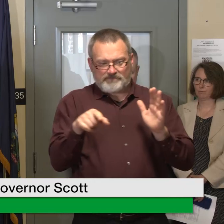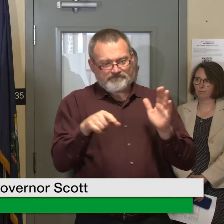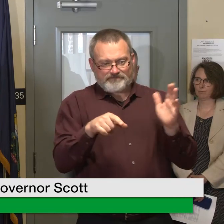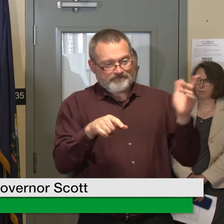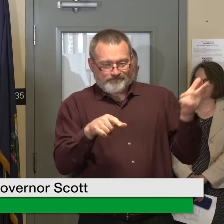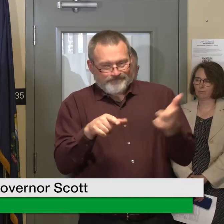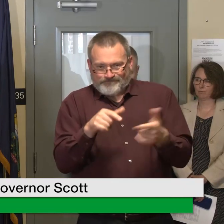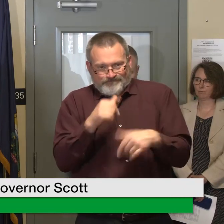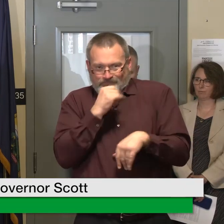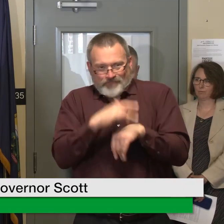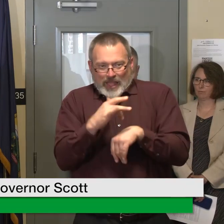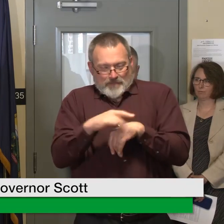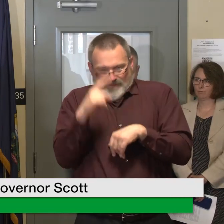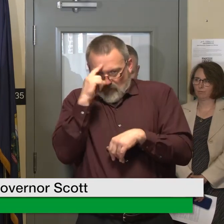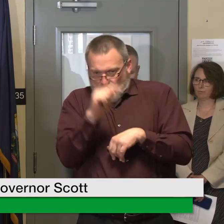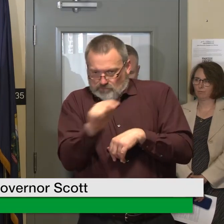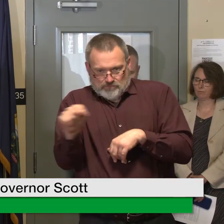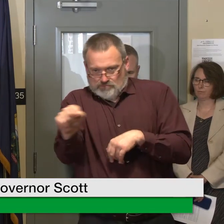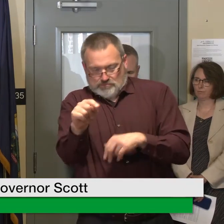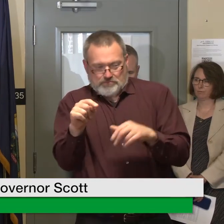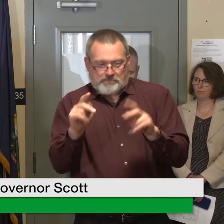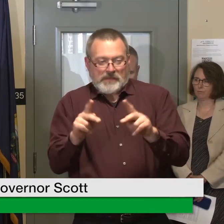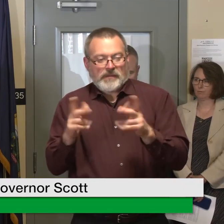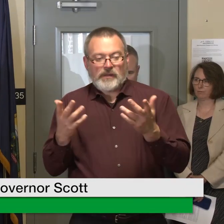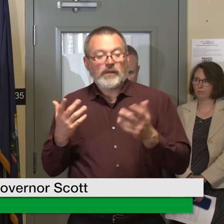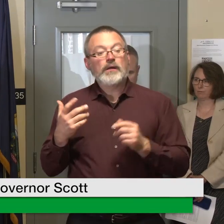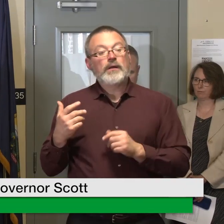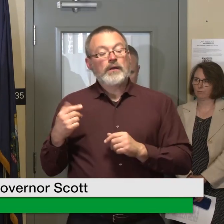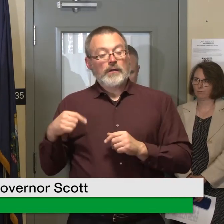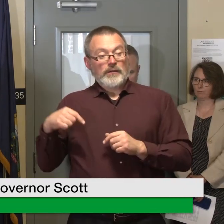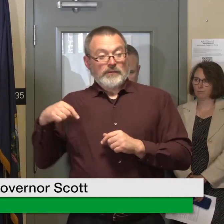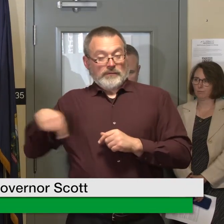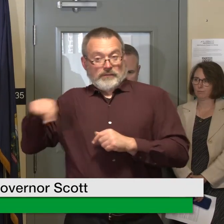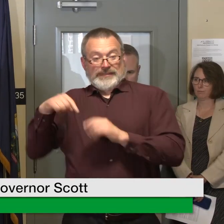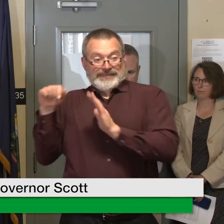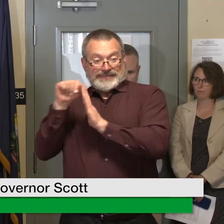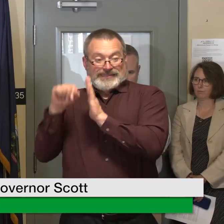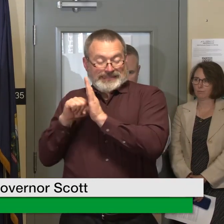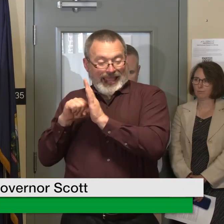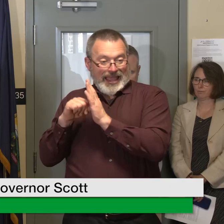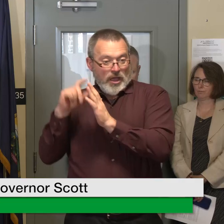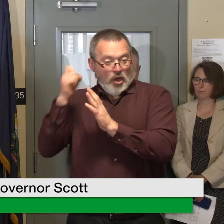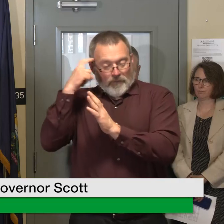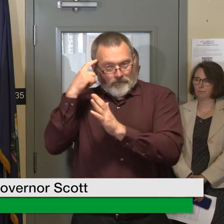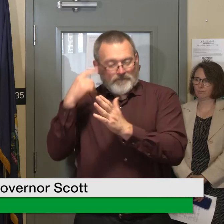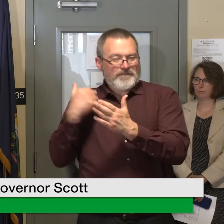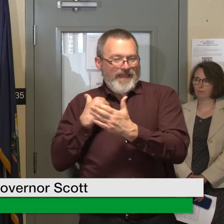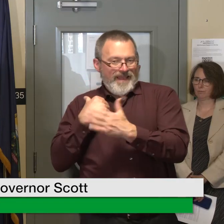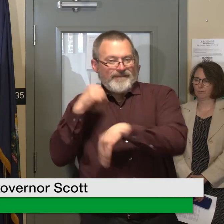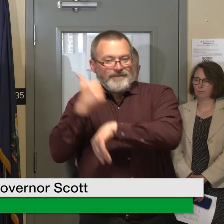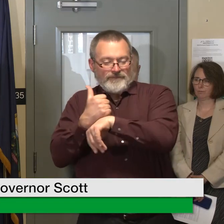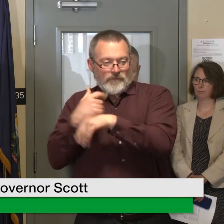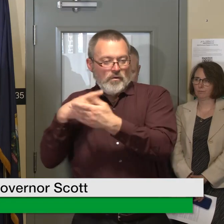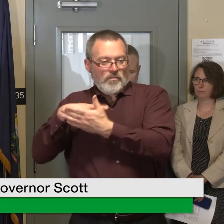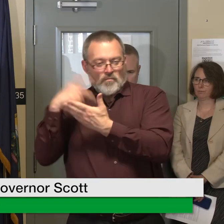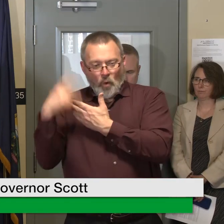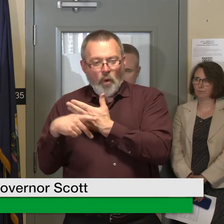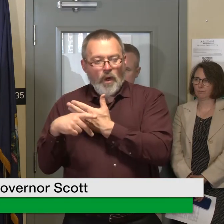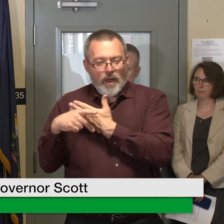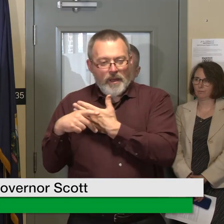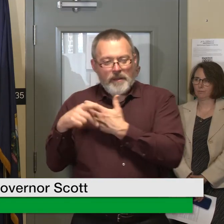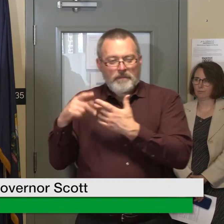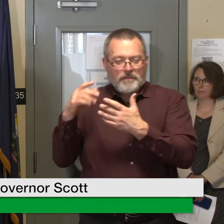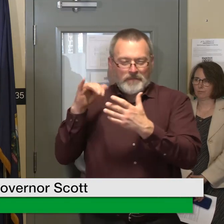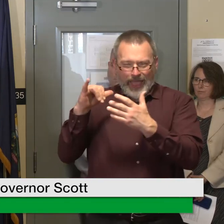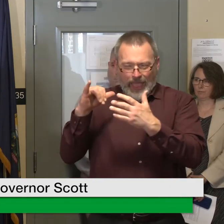those property owners. We do have some other types of programs, less about infrastructure and more about